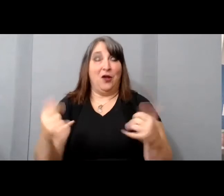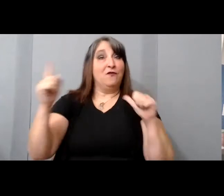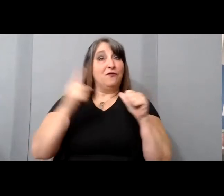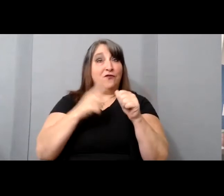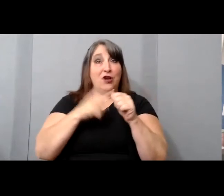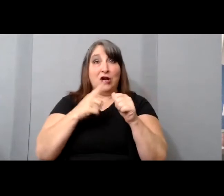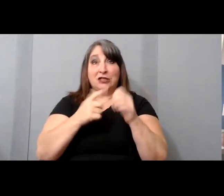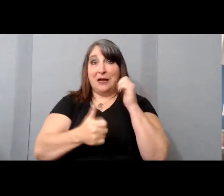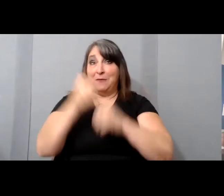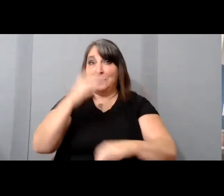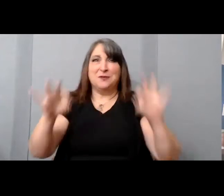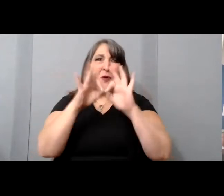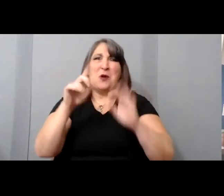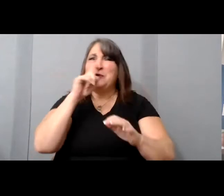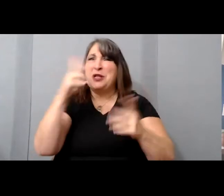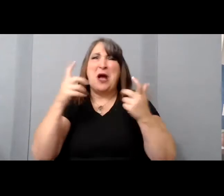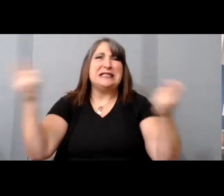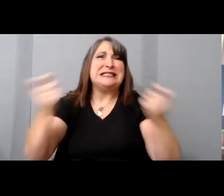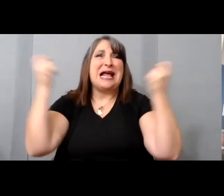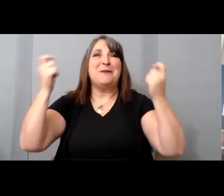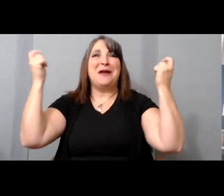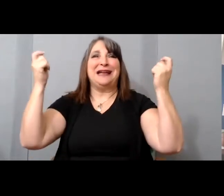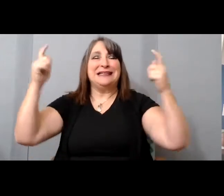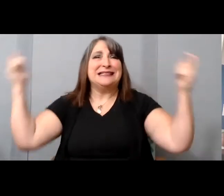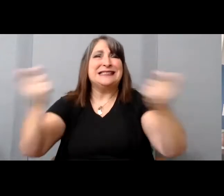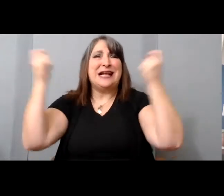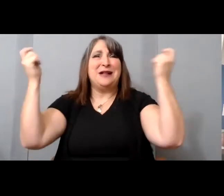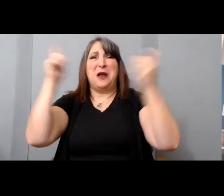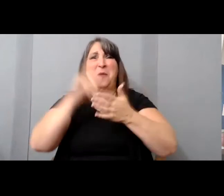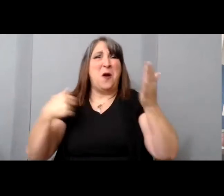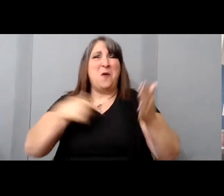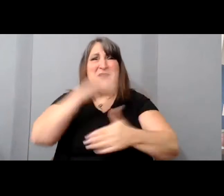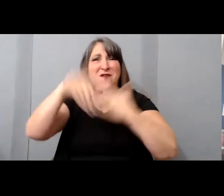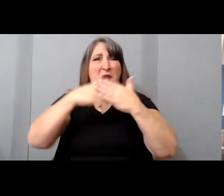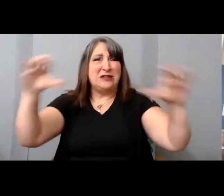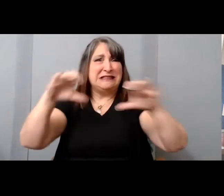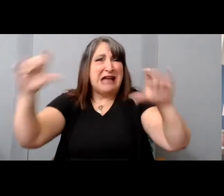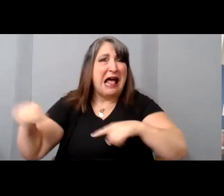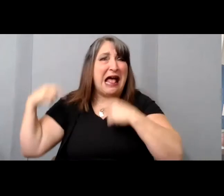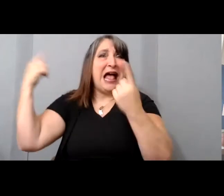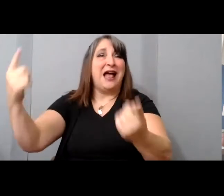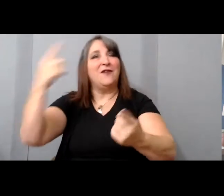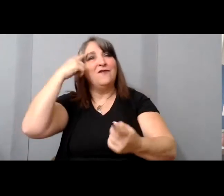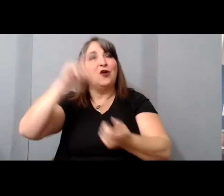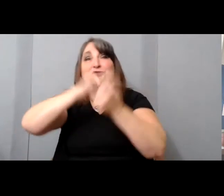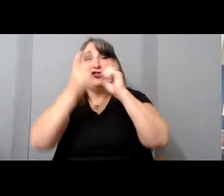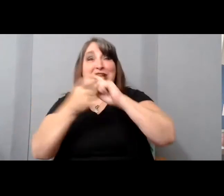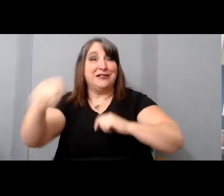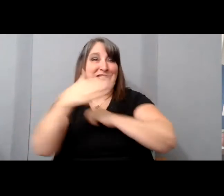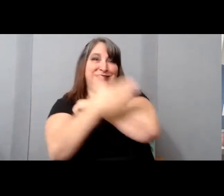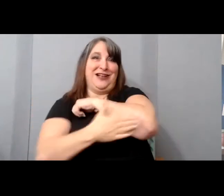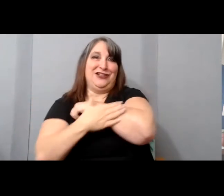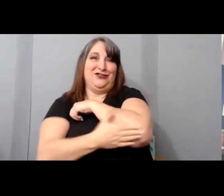to really celebrate what we have all done to make a change in this country.